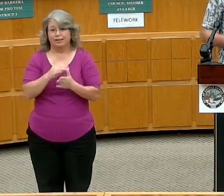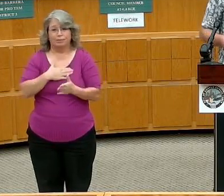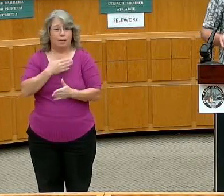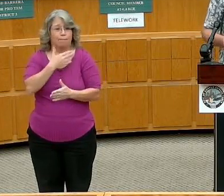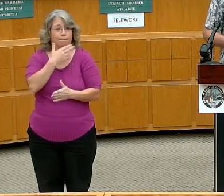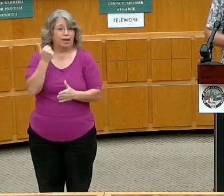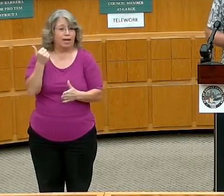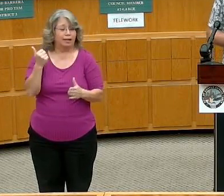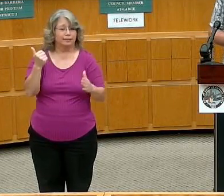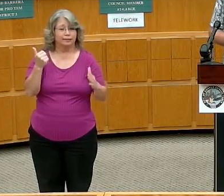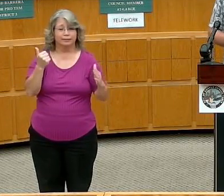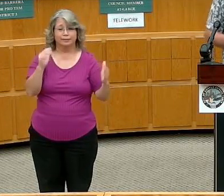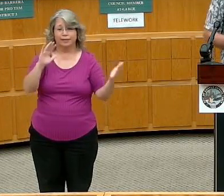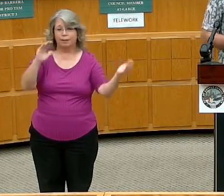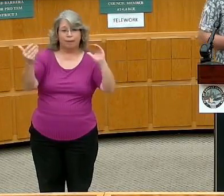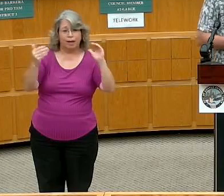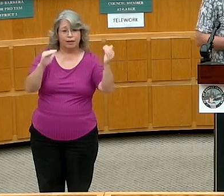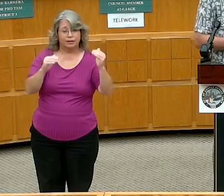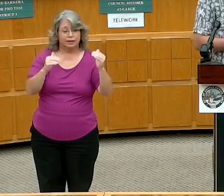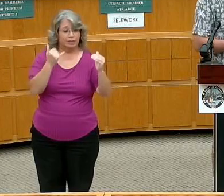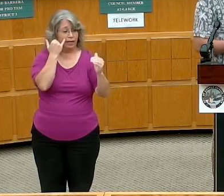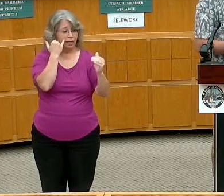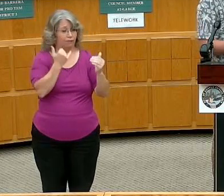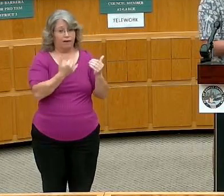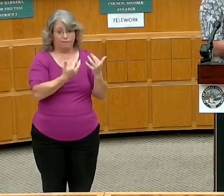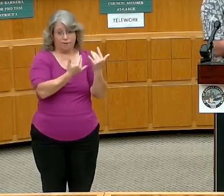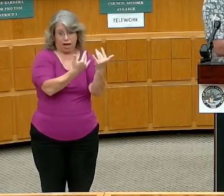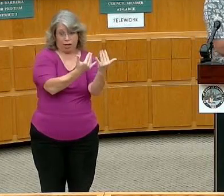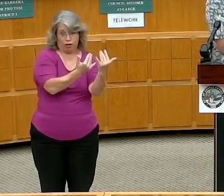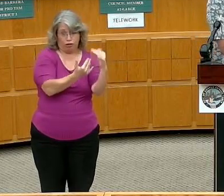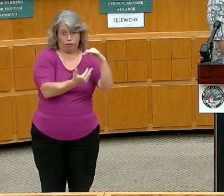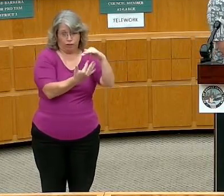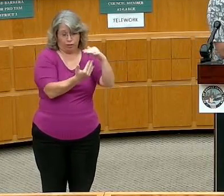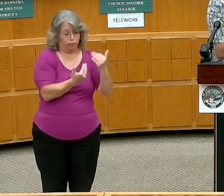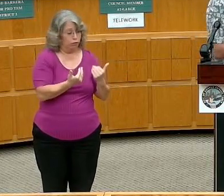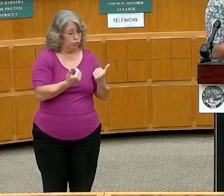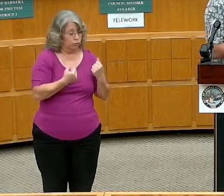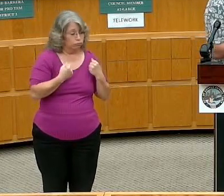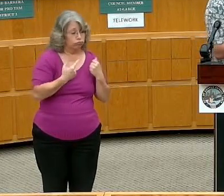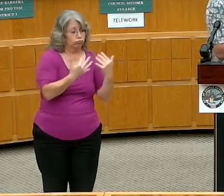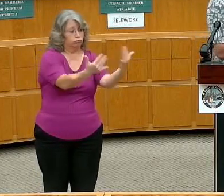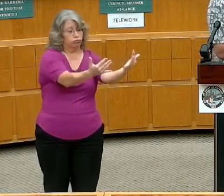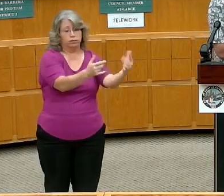let the fire get out of control, it's very hard to rein in.